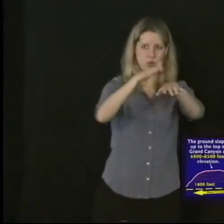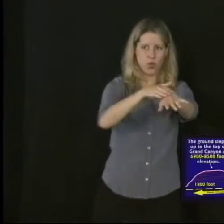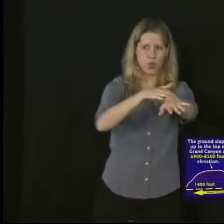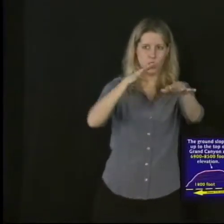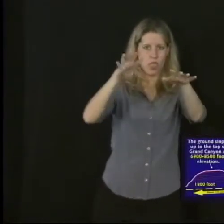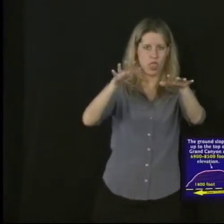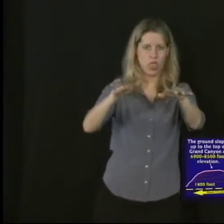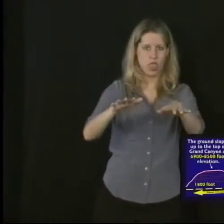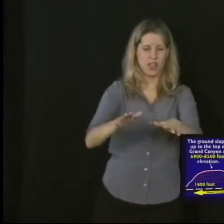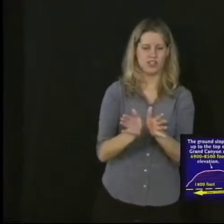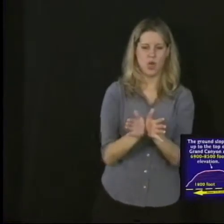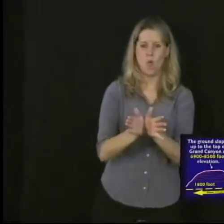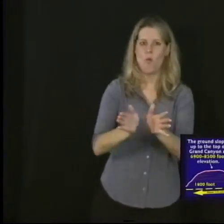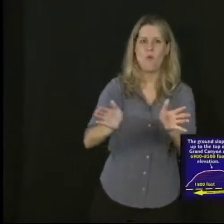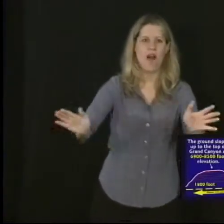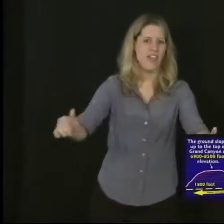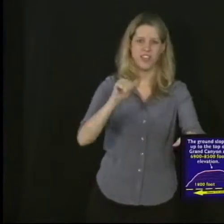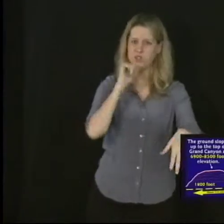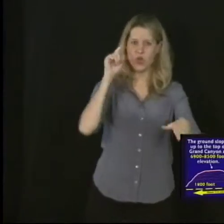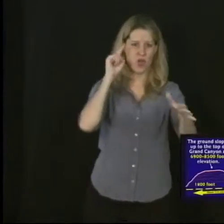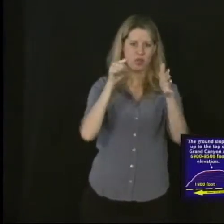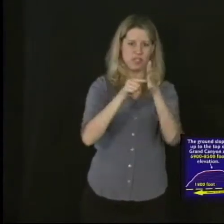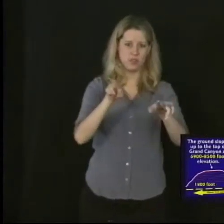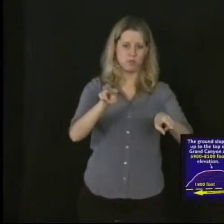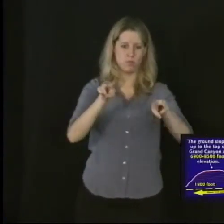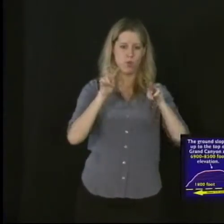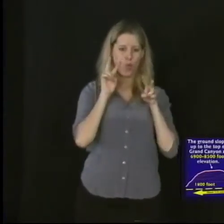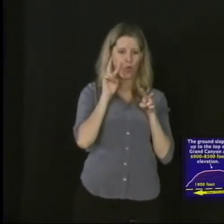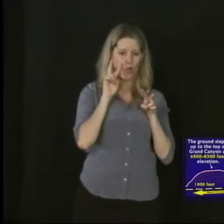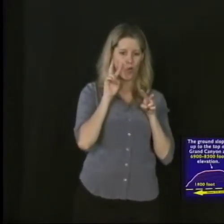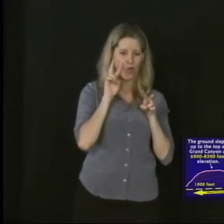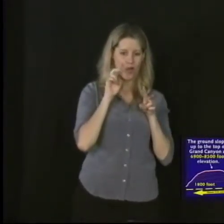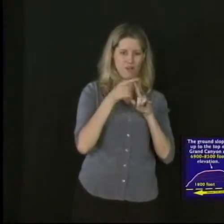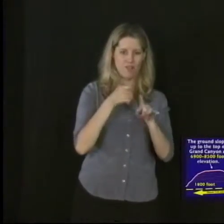270 miles, that you don't notice it until you get way back and look at it from a satellite.